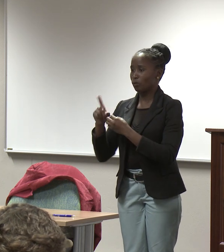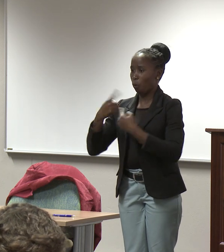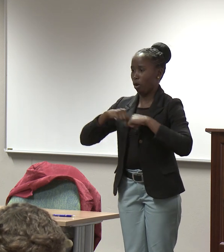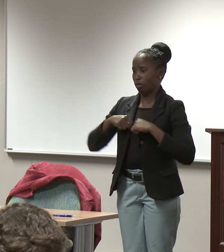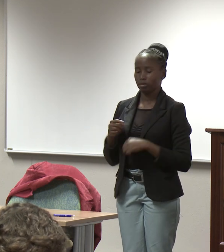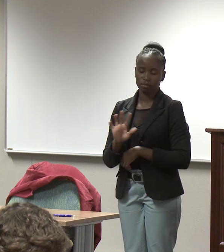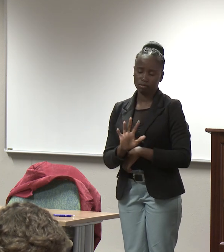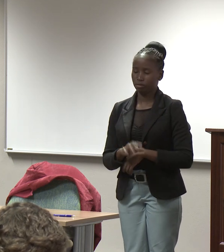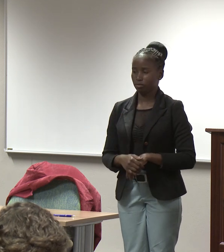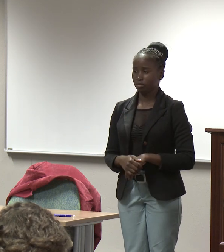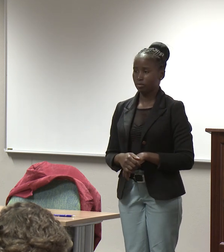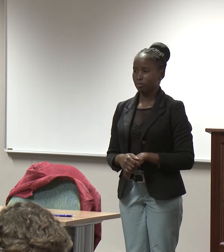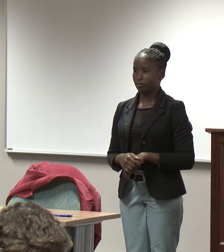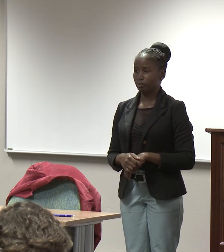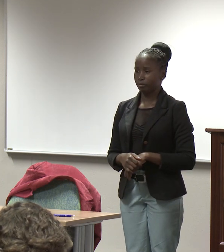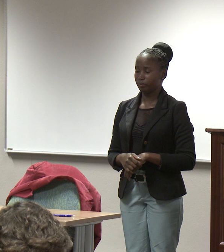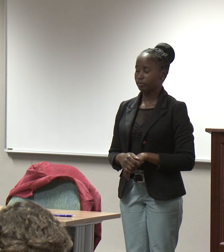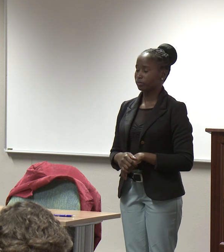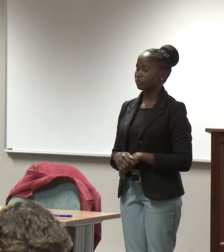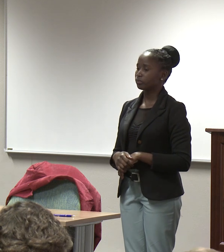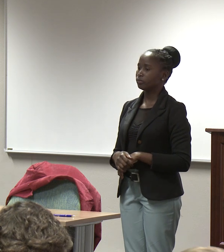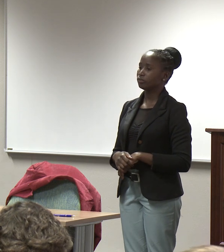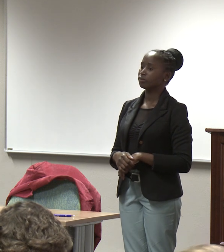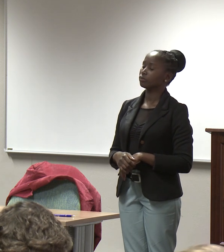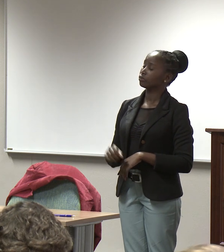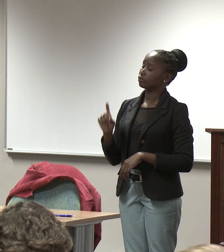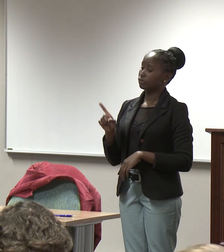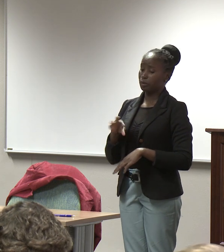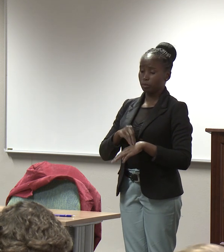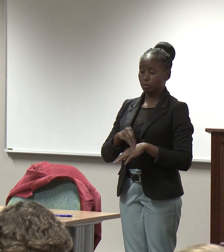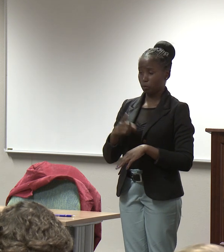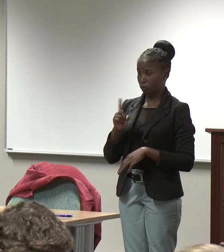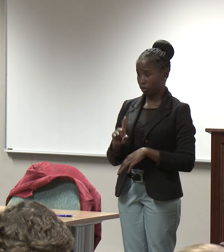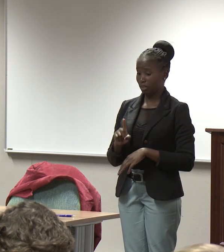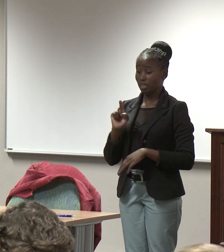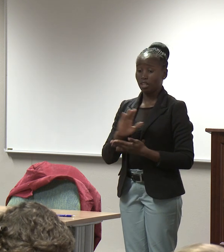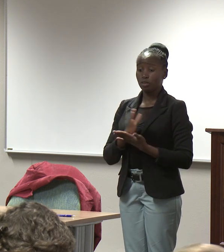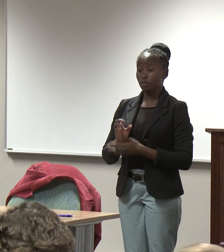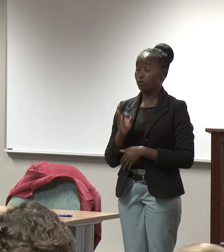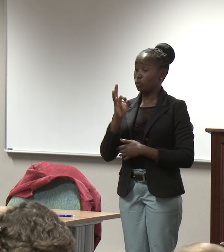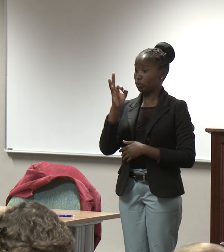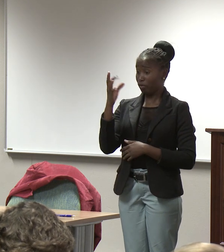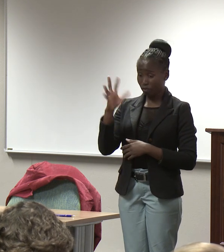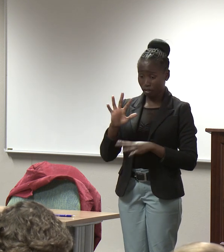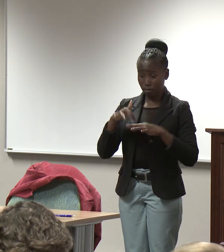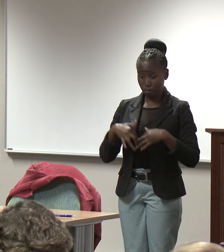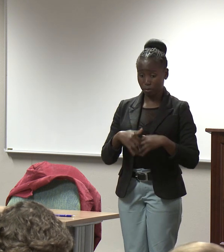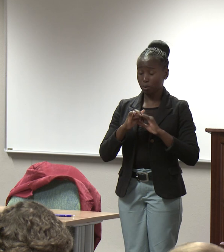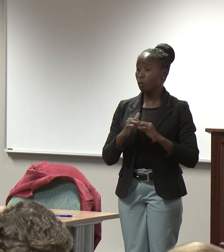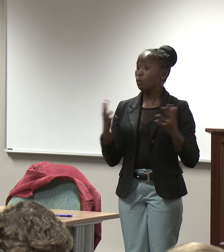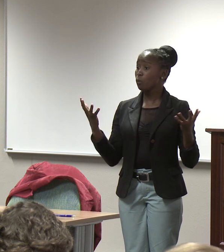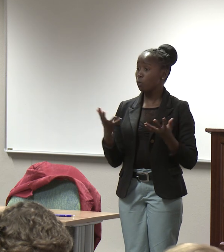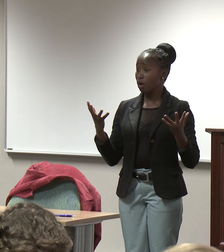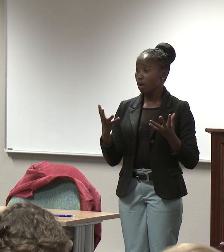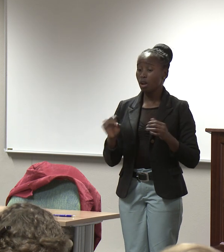right? The problem is that the shared future is created, particularly in colonial